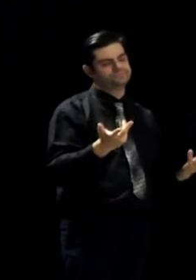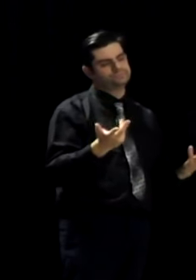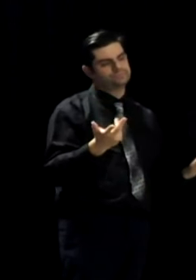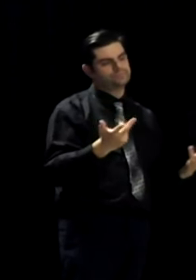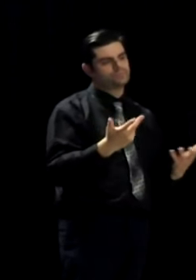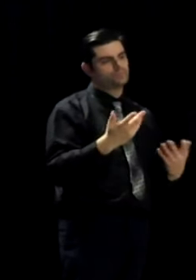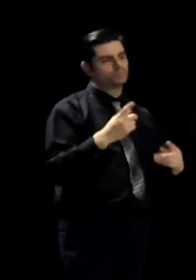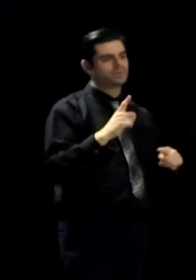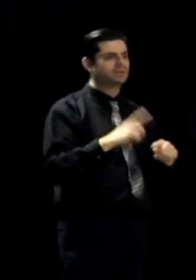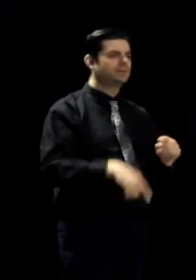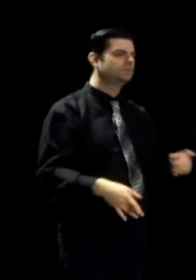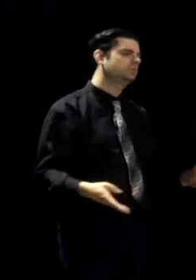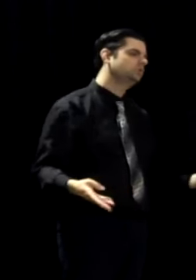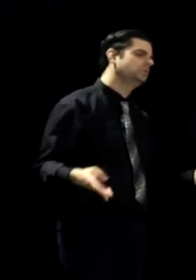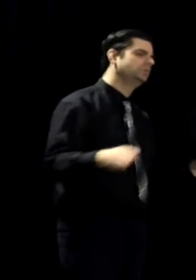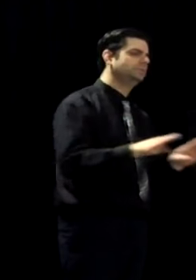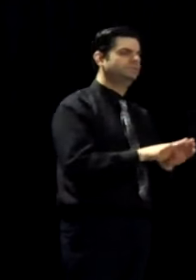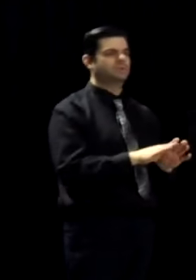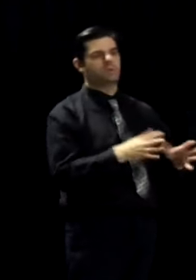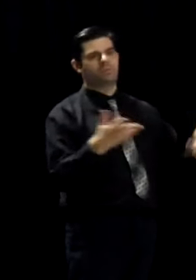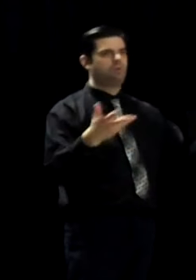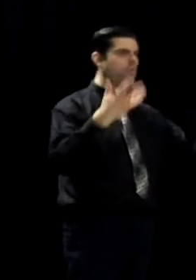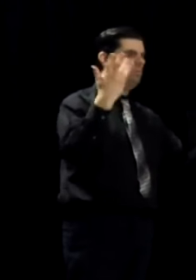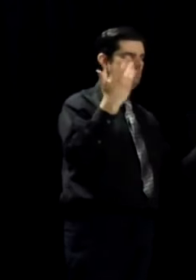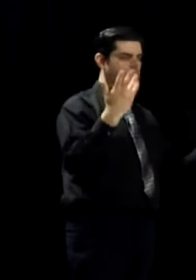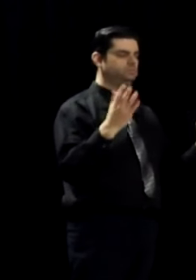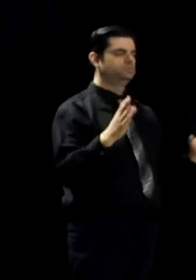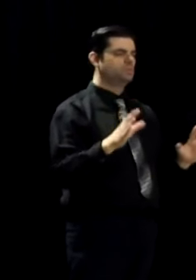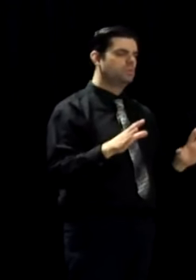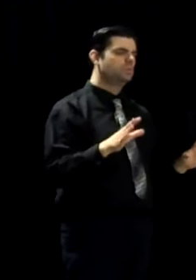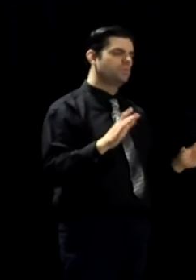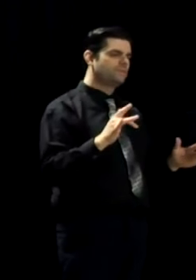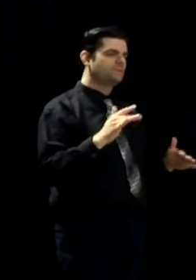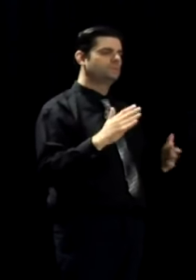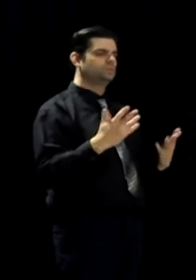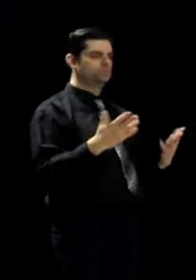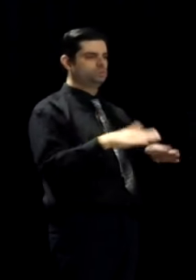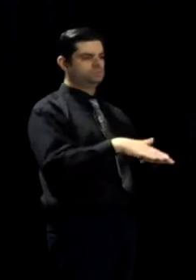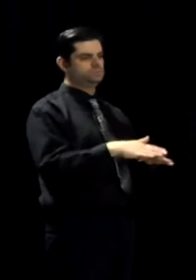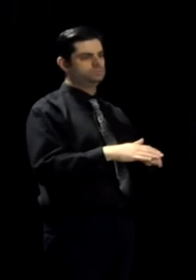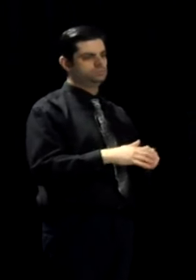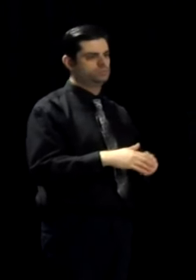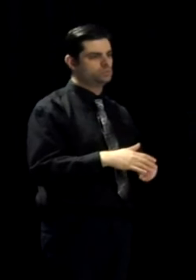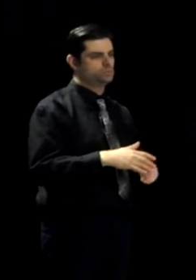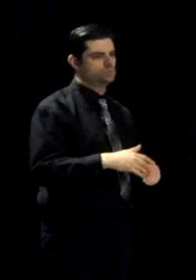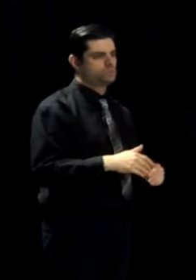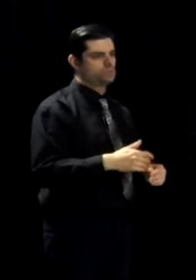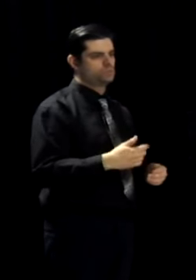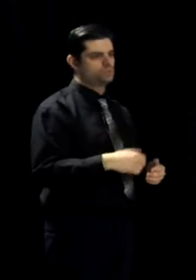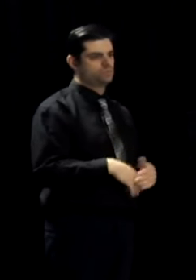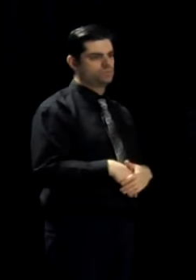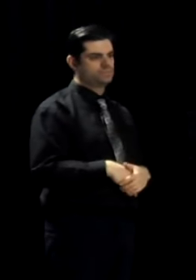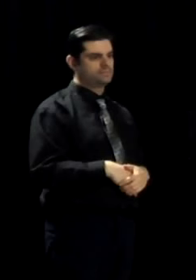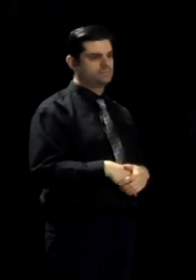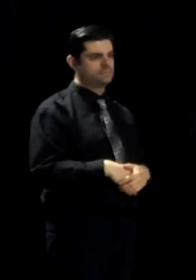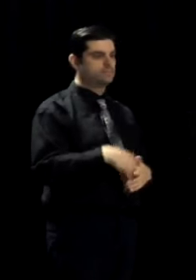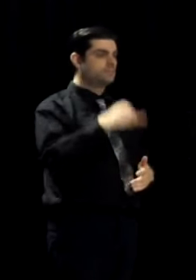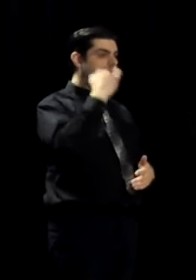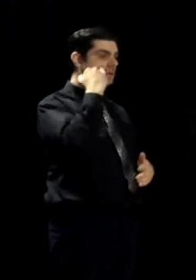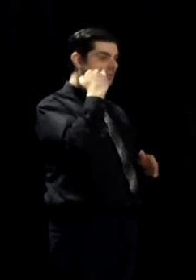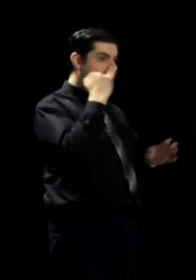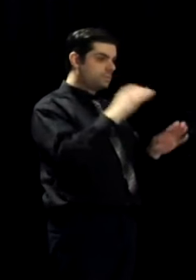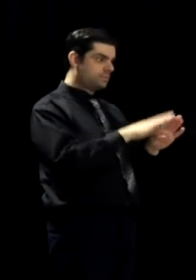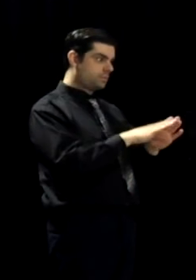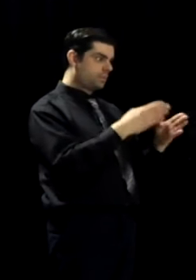so conservative when you go into the next phase. You're not going to get into phase one and then shut down phase one because you see an uptick